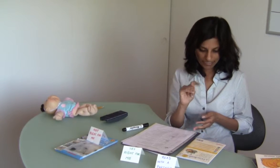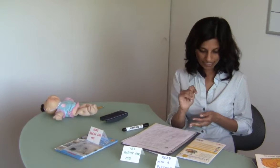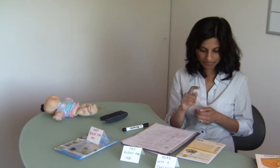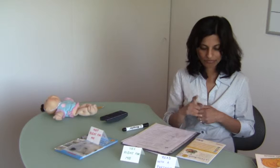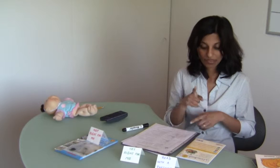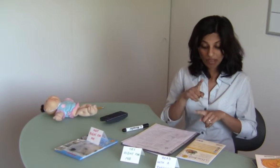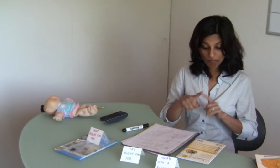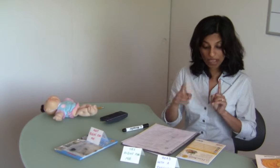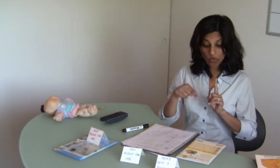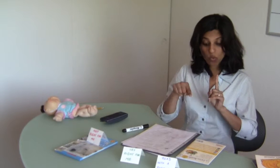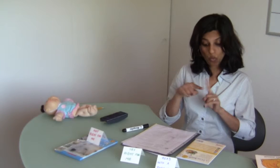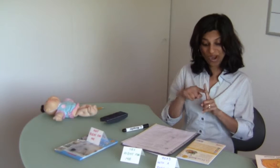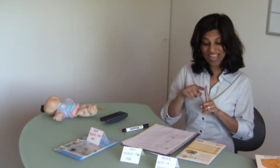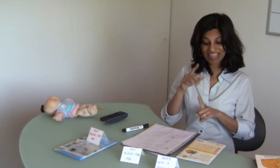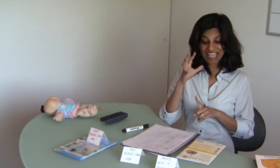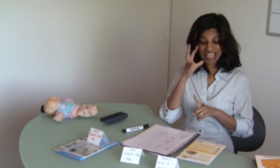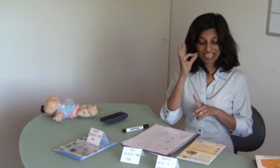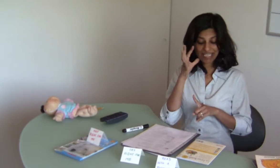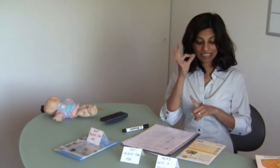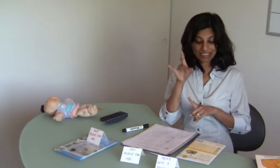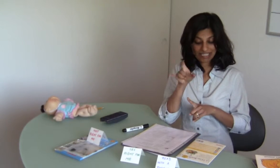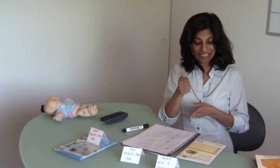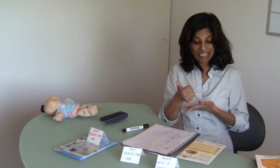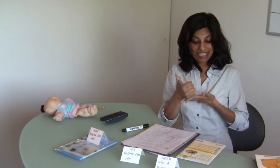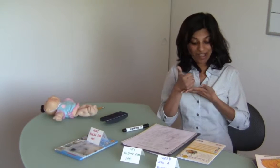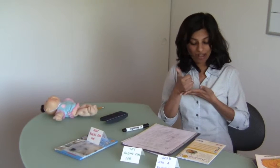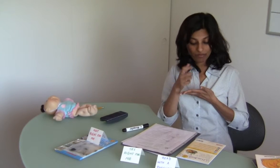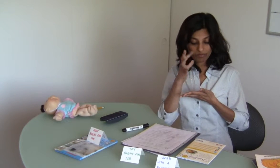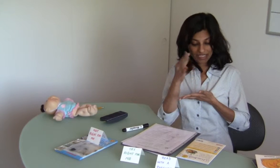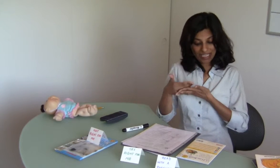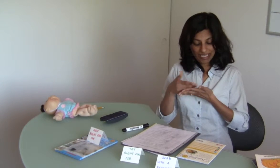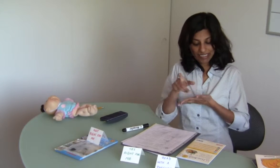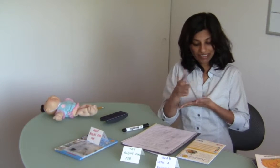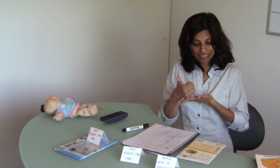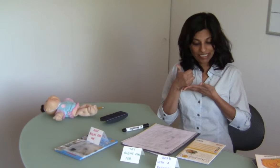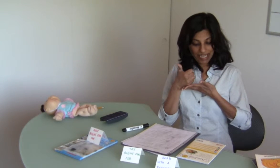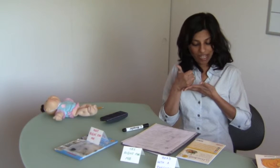Biscuit. But when kittens need help,